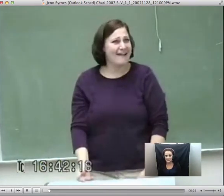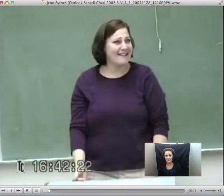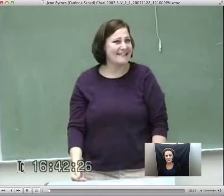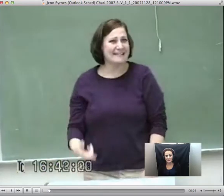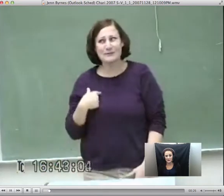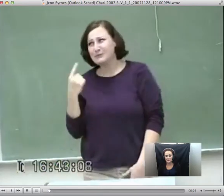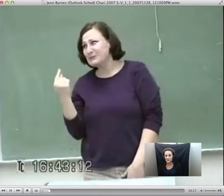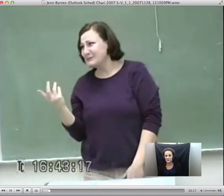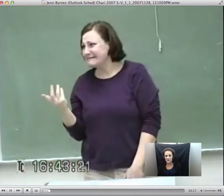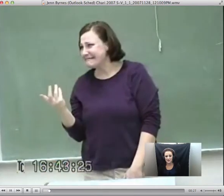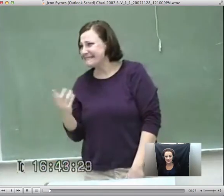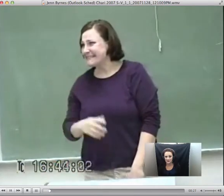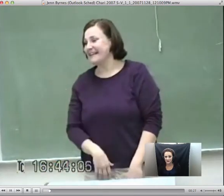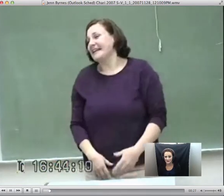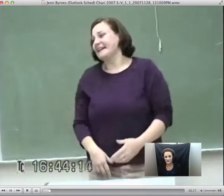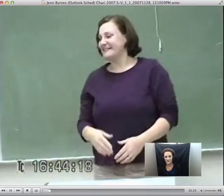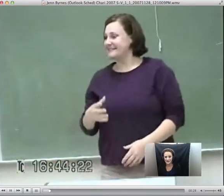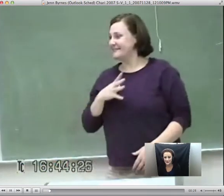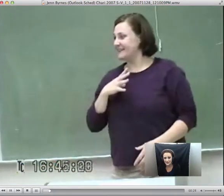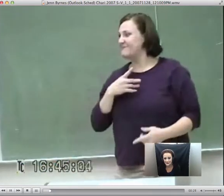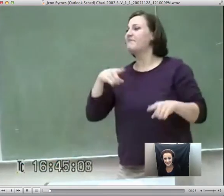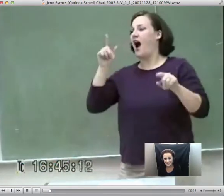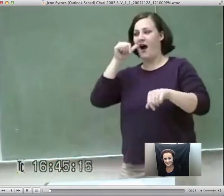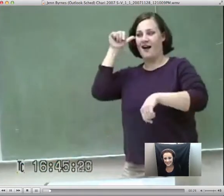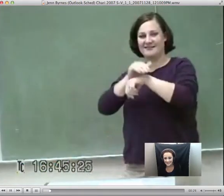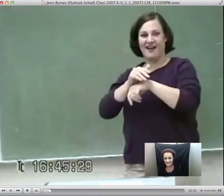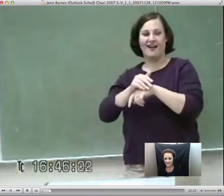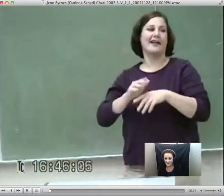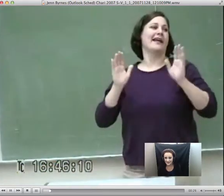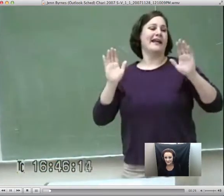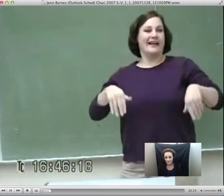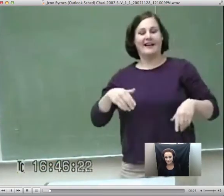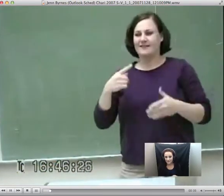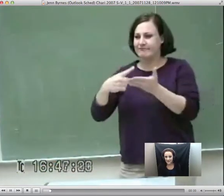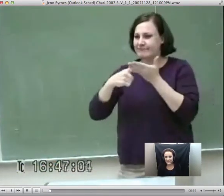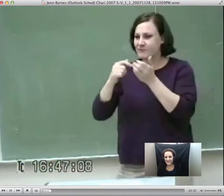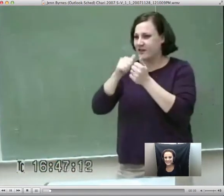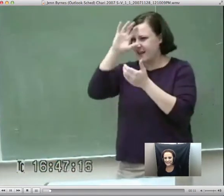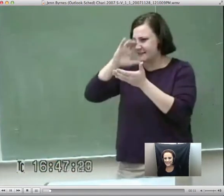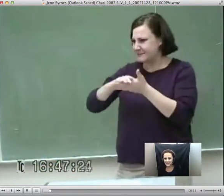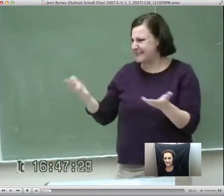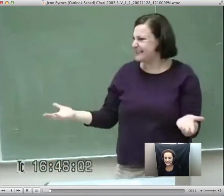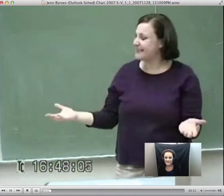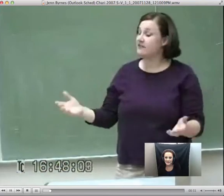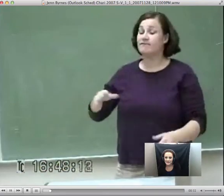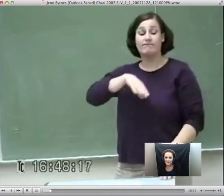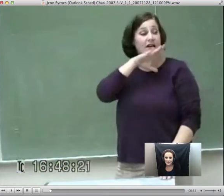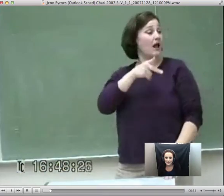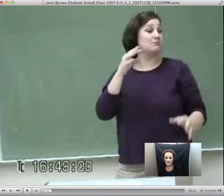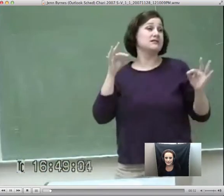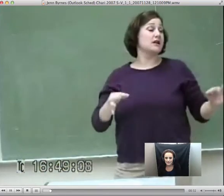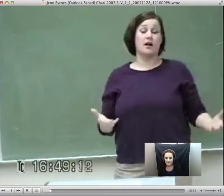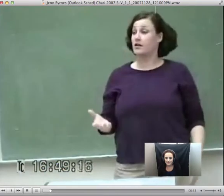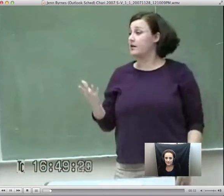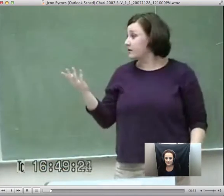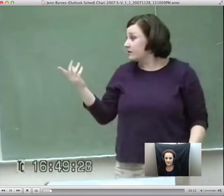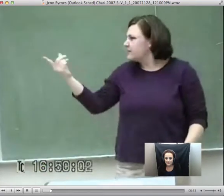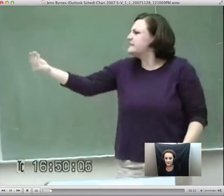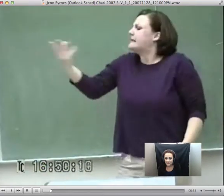don't know what to talk about, I don't know what to do. So, last night I was discussing with my husband, and he's